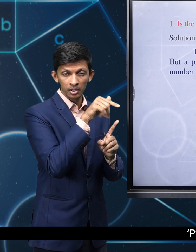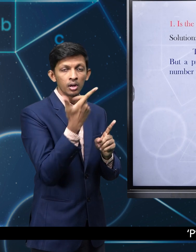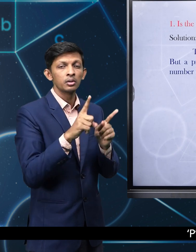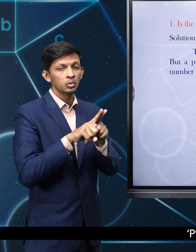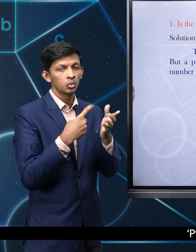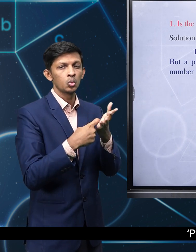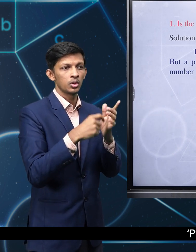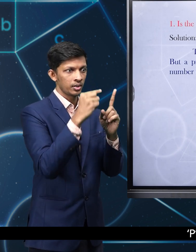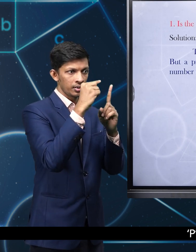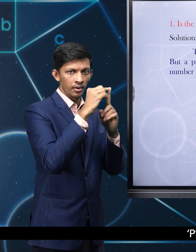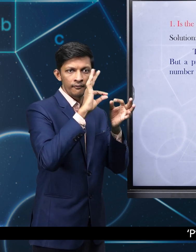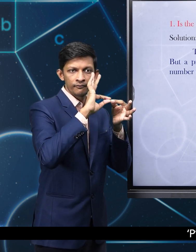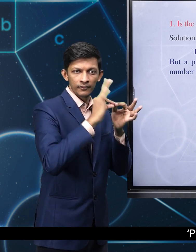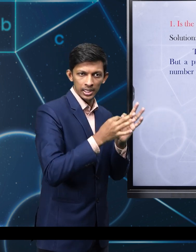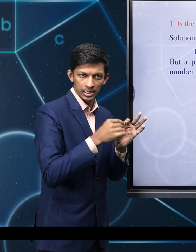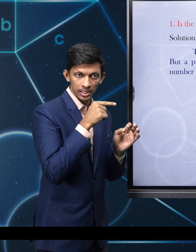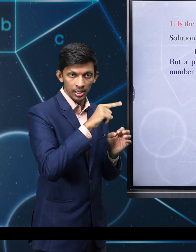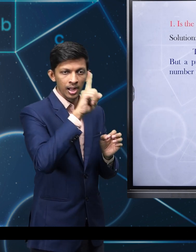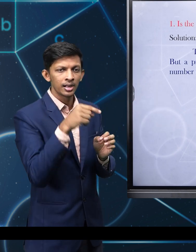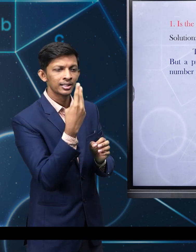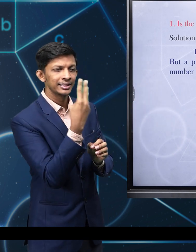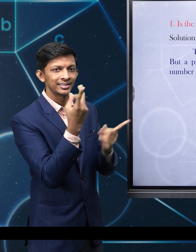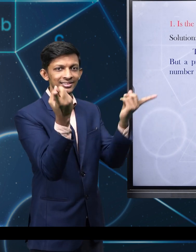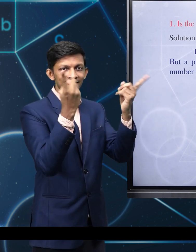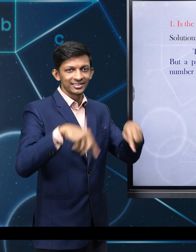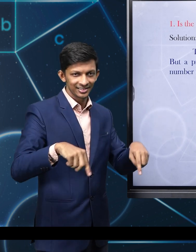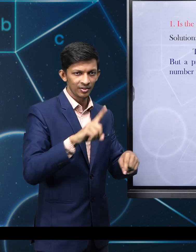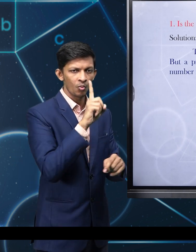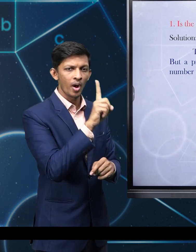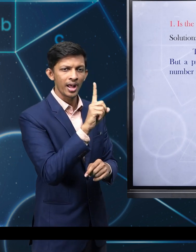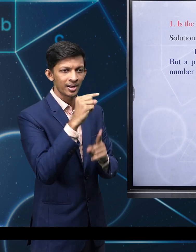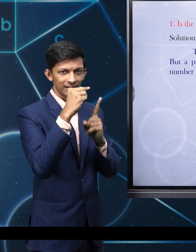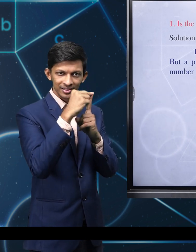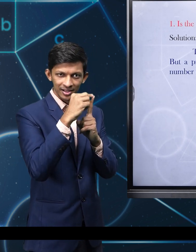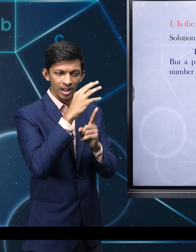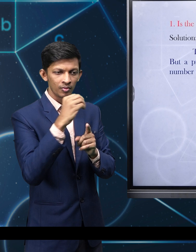least 3 divisors, 1, p and p square.